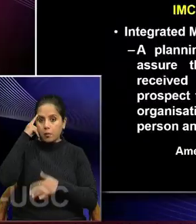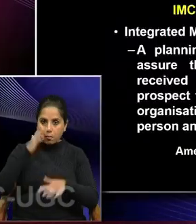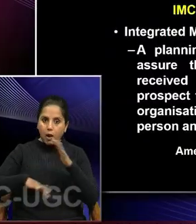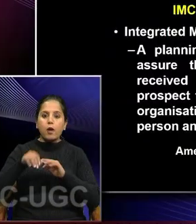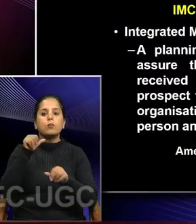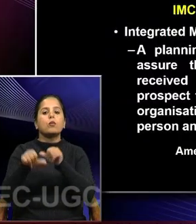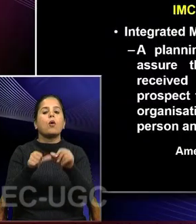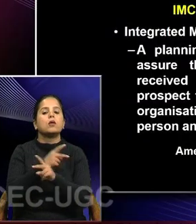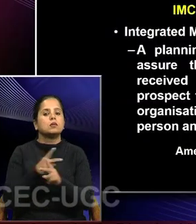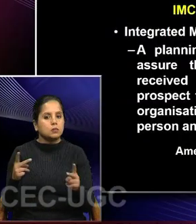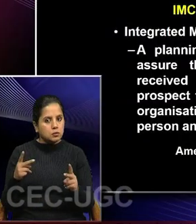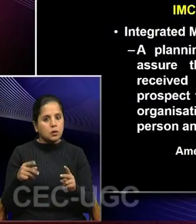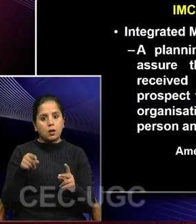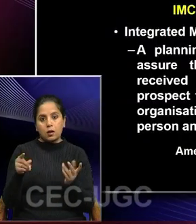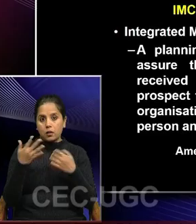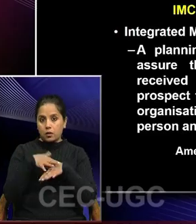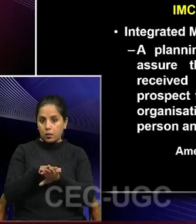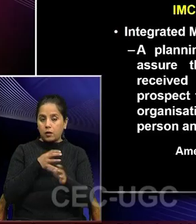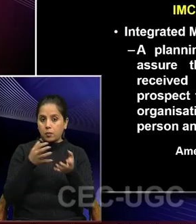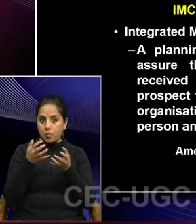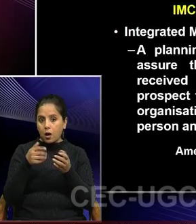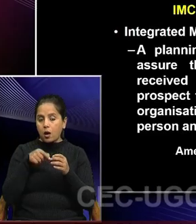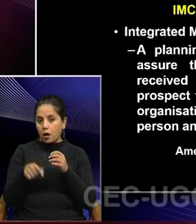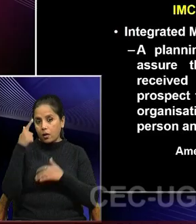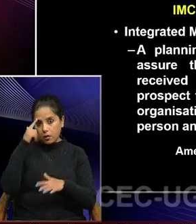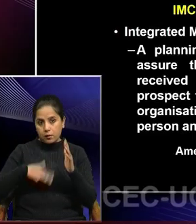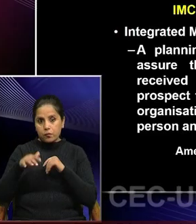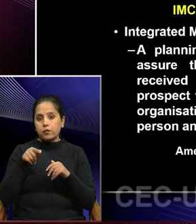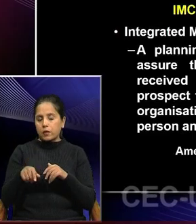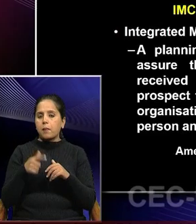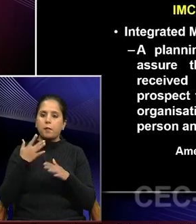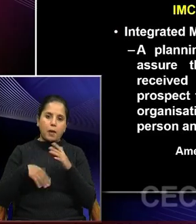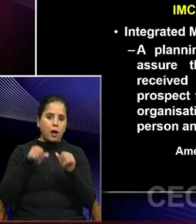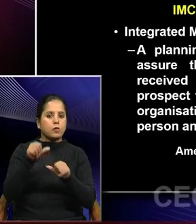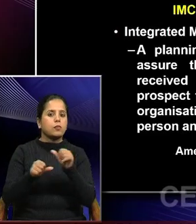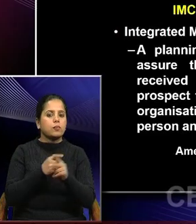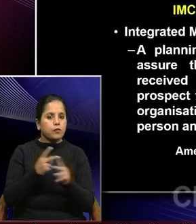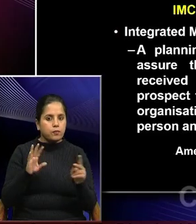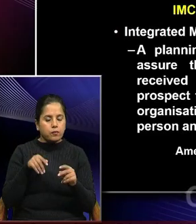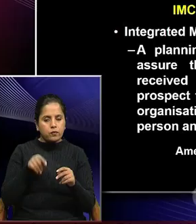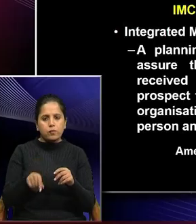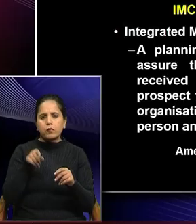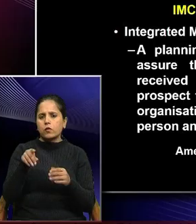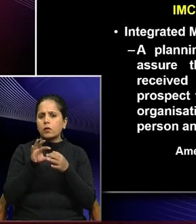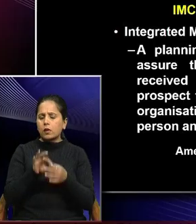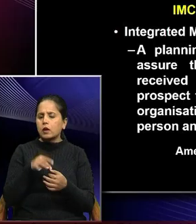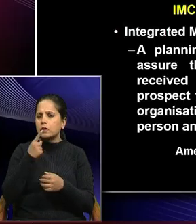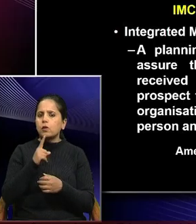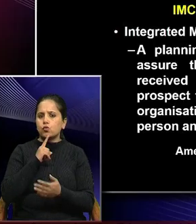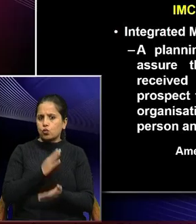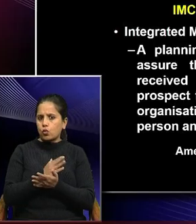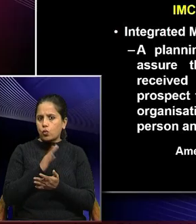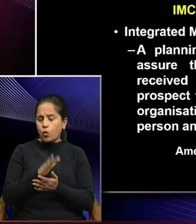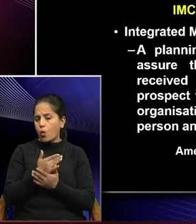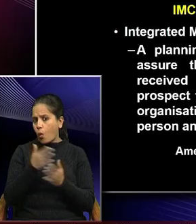process. Integrated marketing communication is a planning process which is designed to assure that